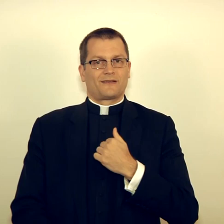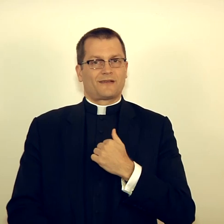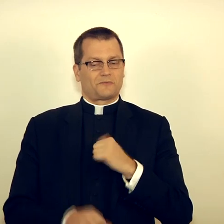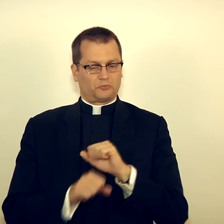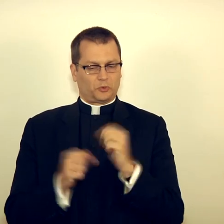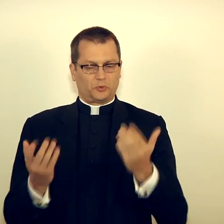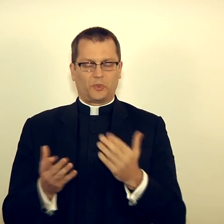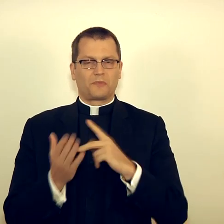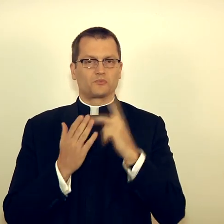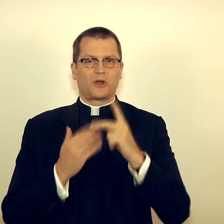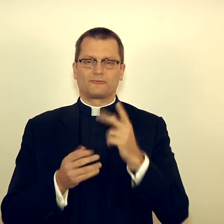Nelson.